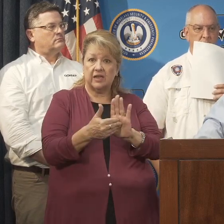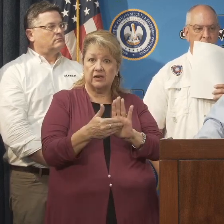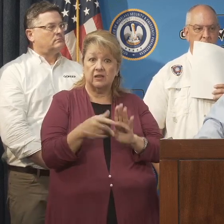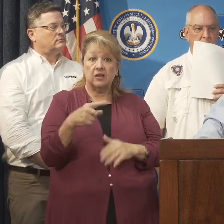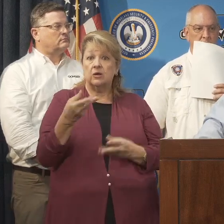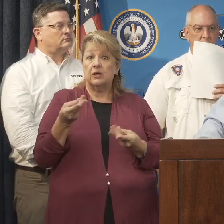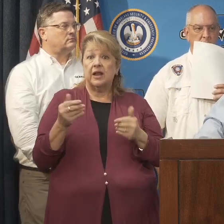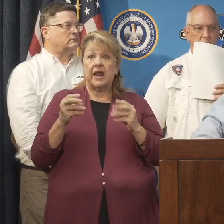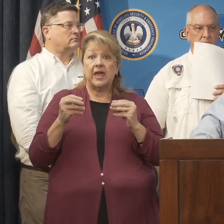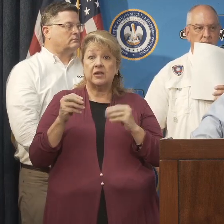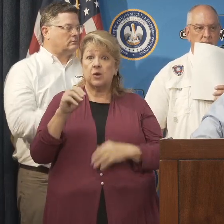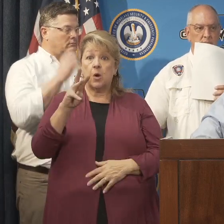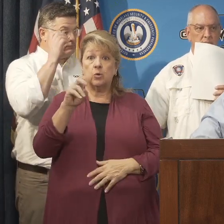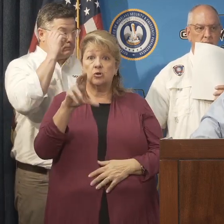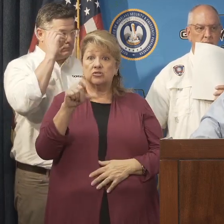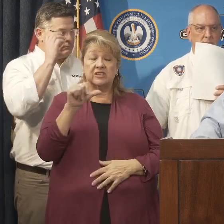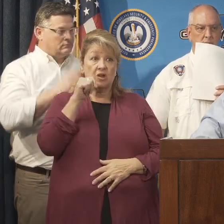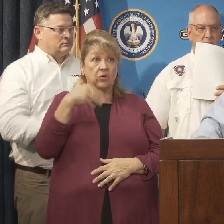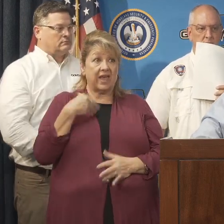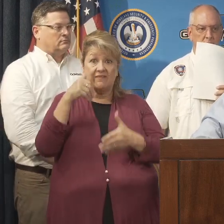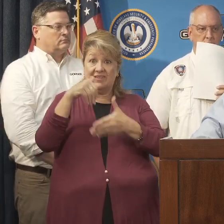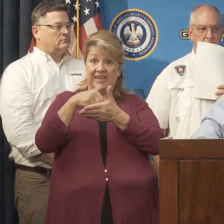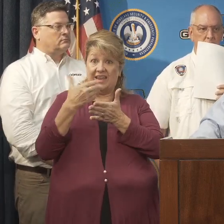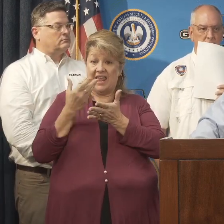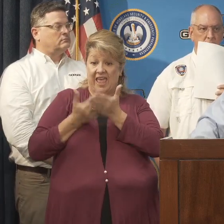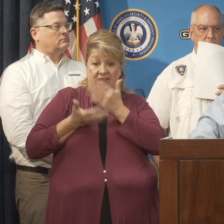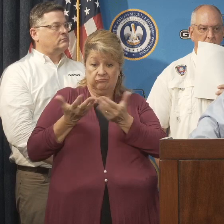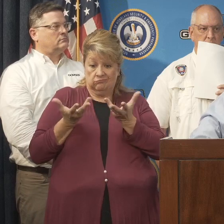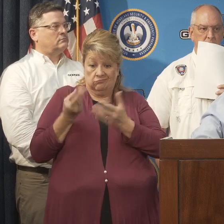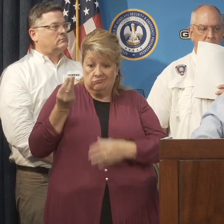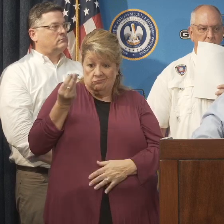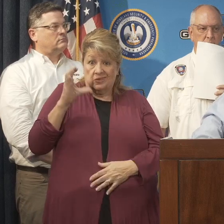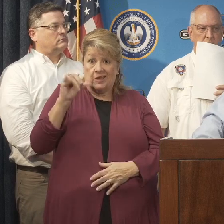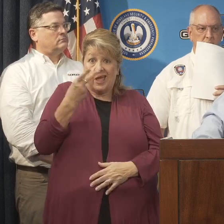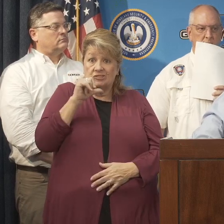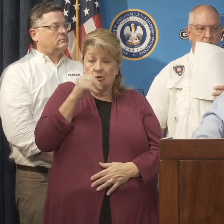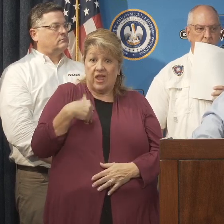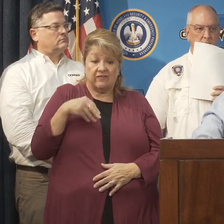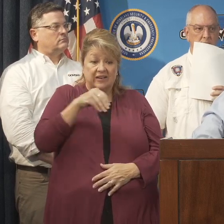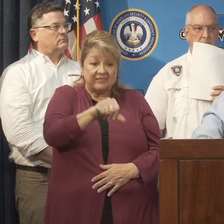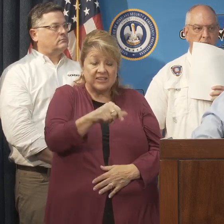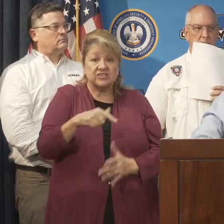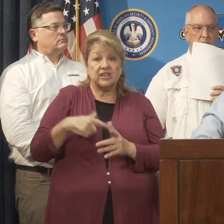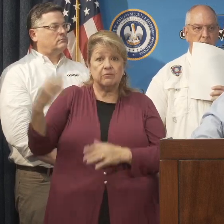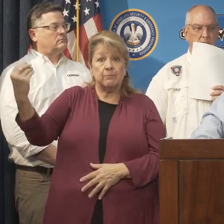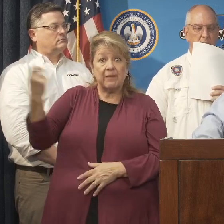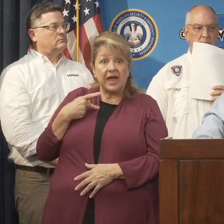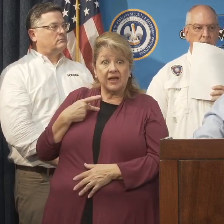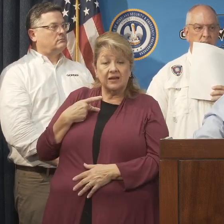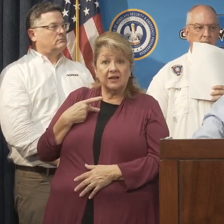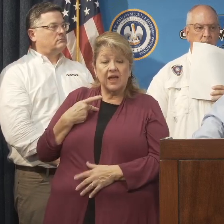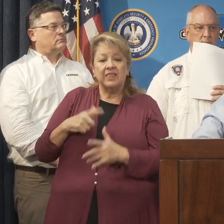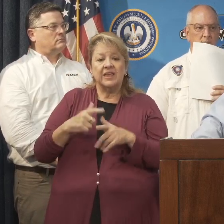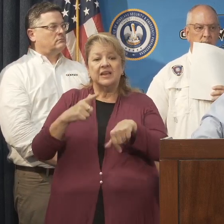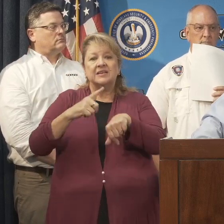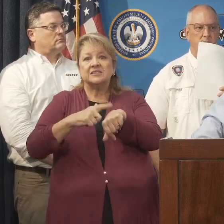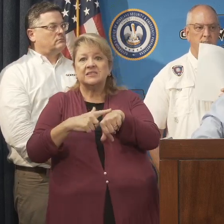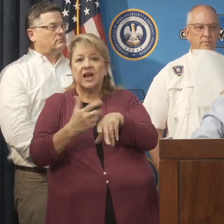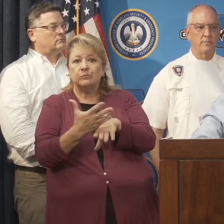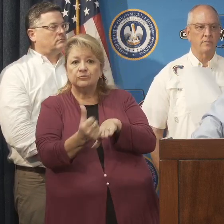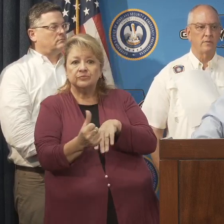they simply didn't have the cash to go do it and clean that up. And secondly, you can let time go by and the use of prescribed